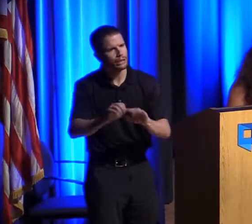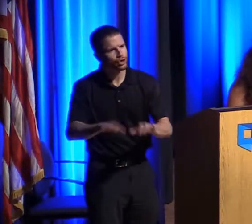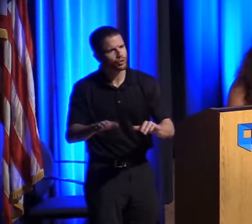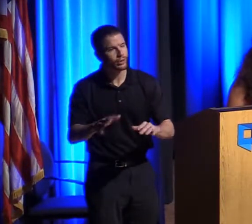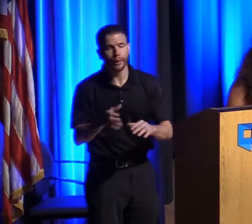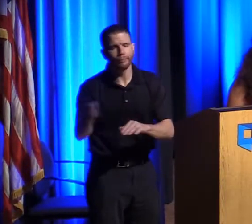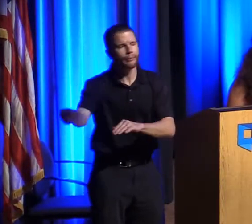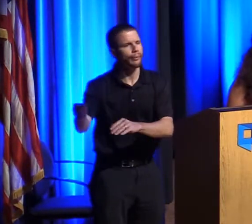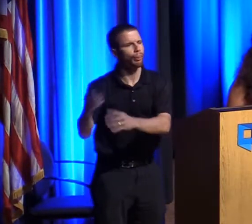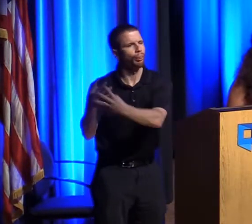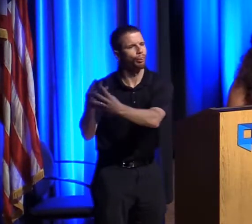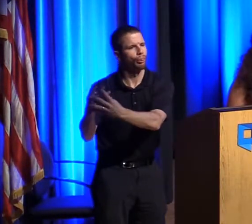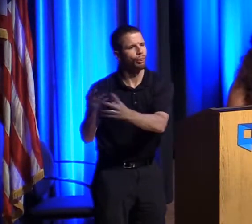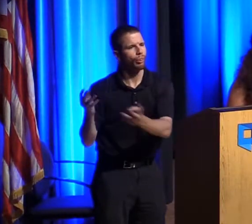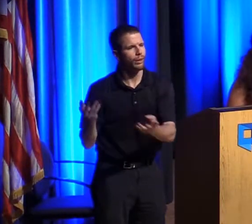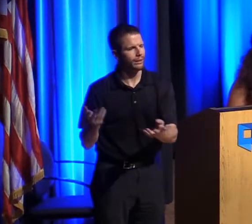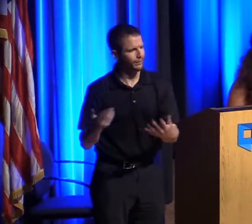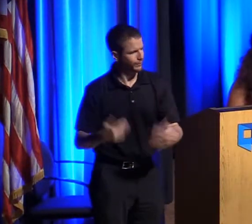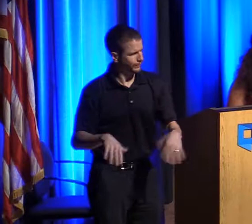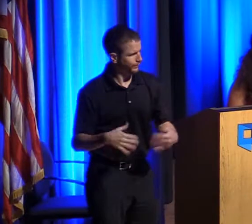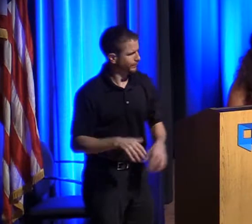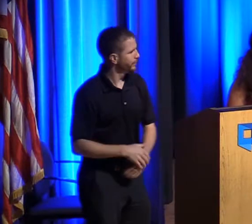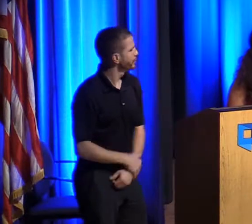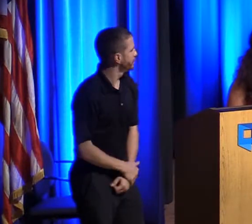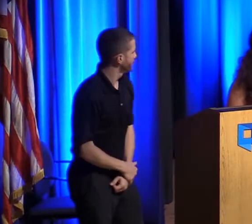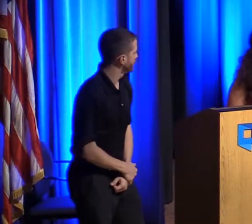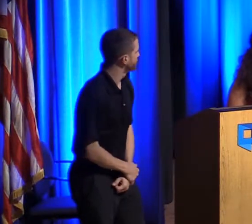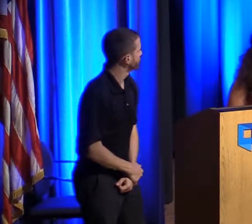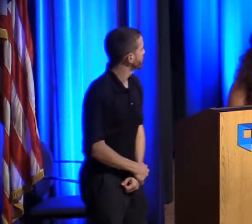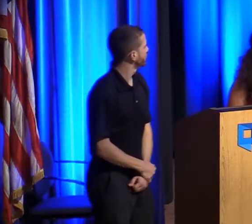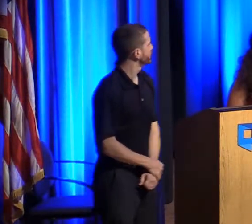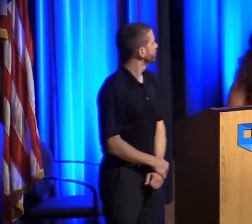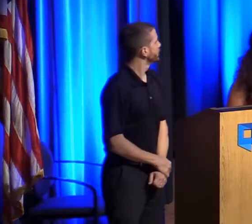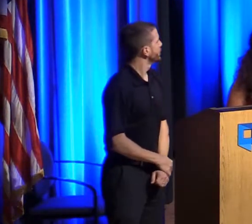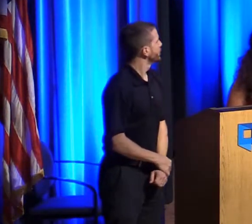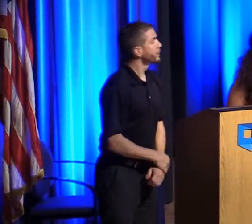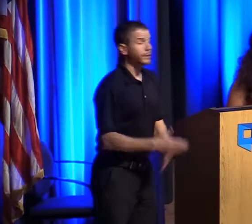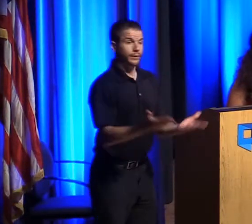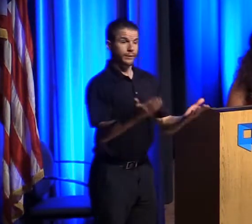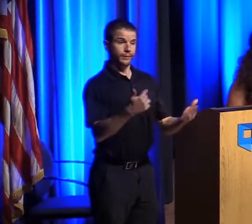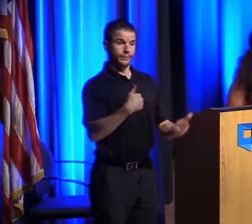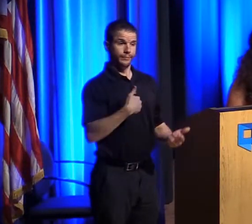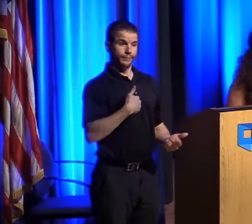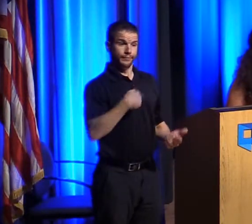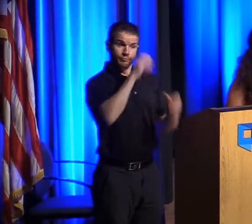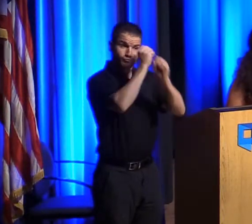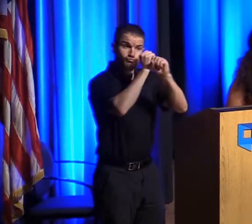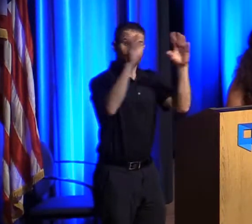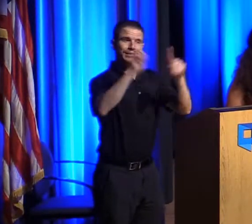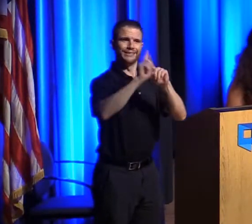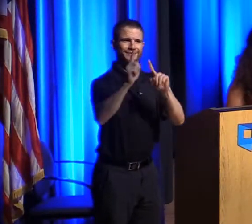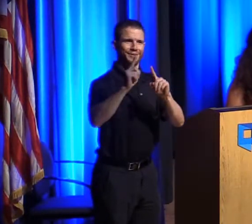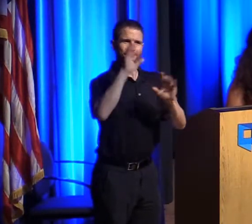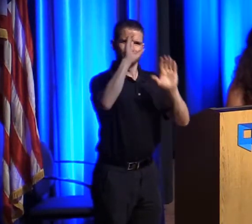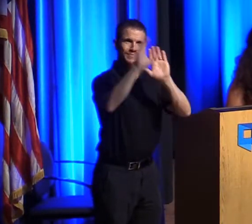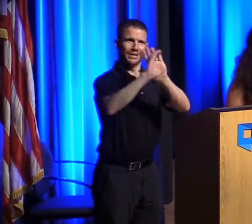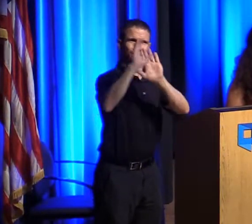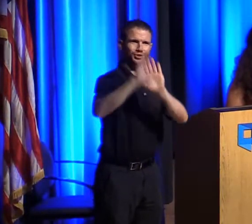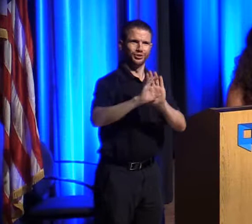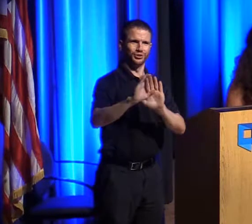of Mexico that are not sort of what we're hearing about. And so